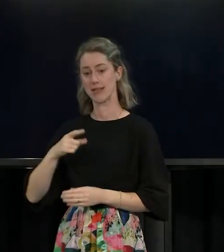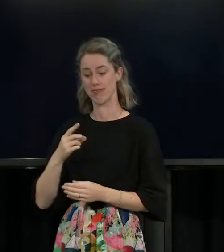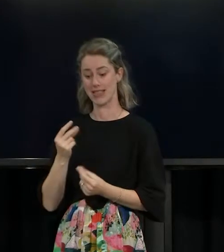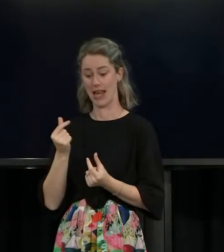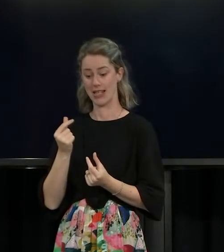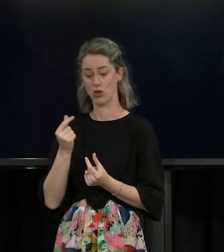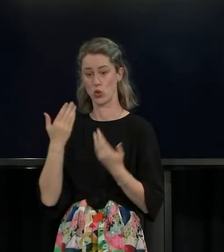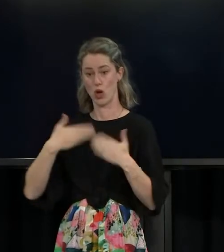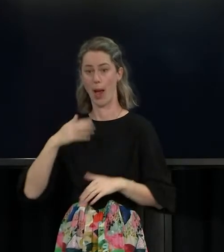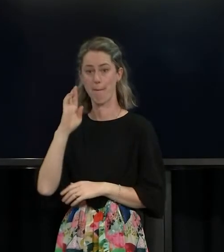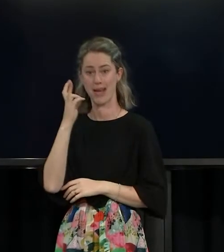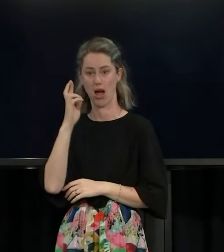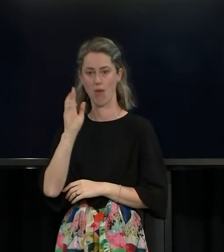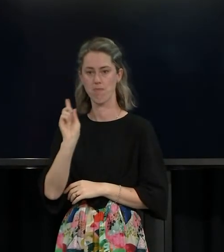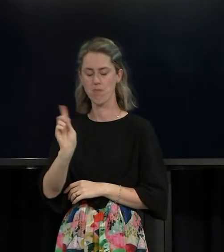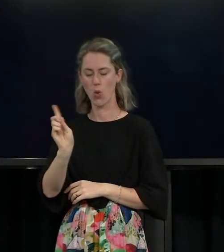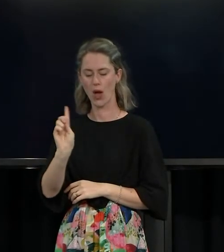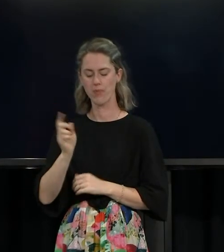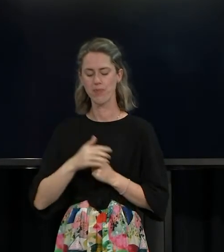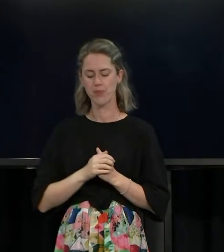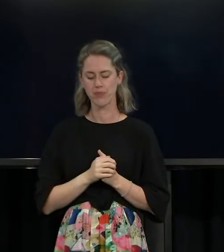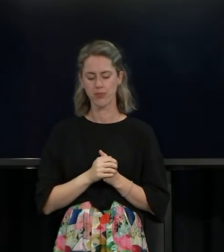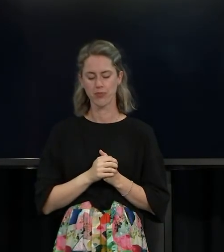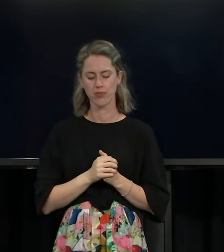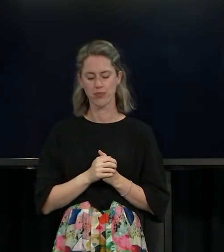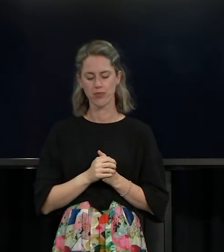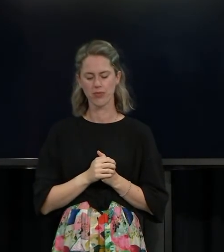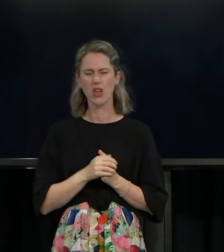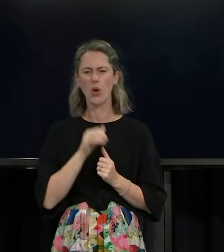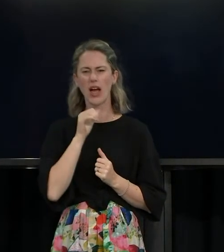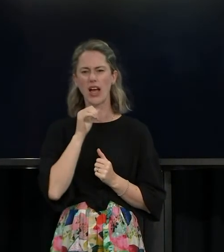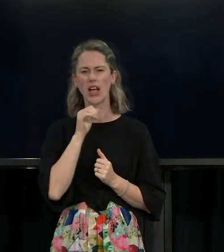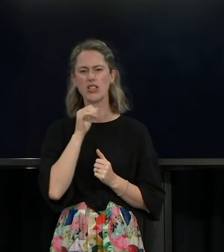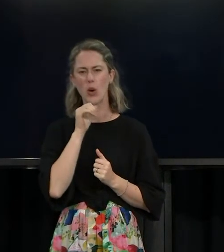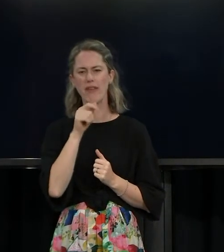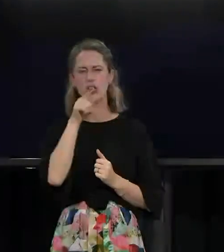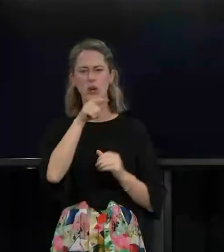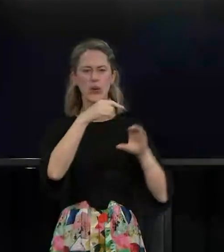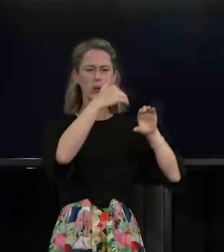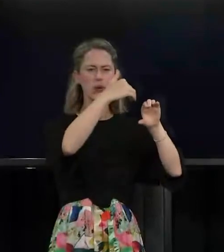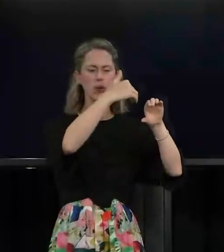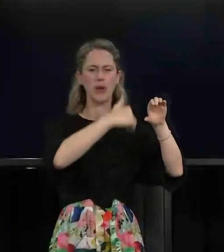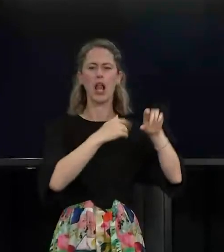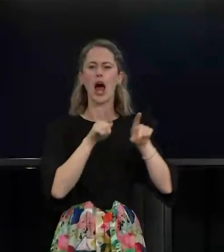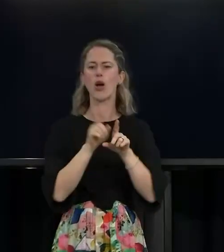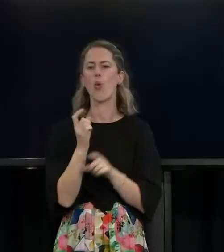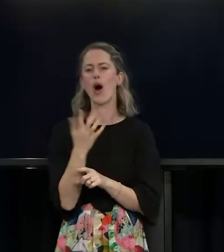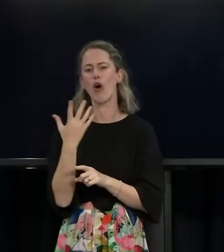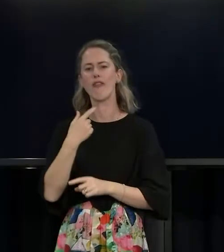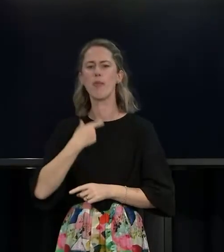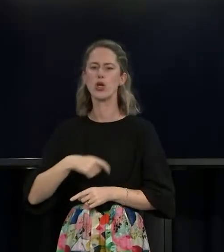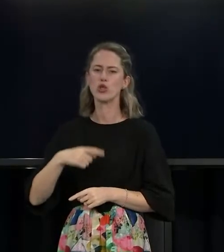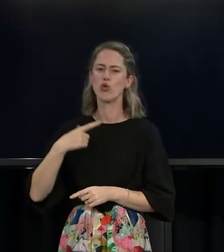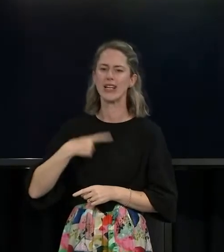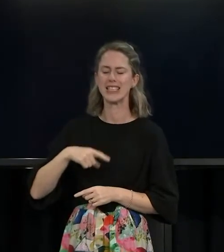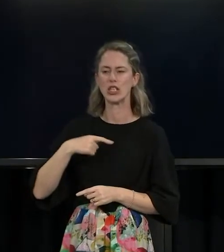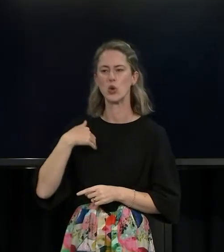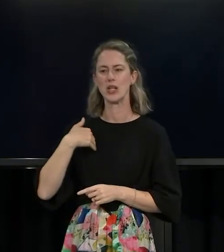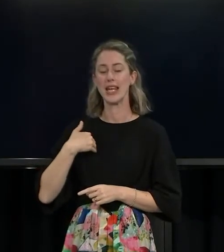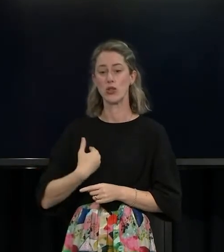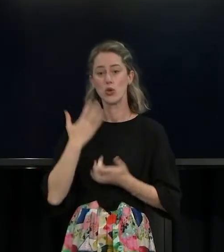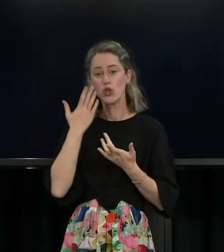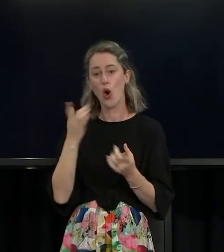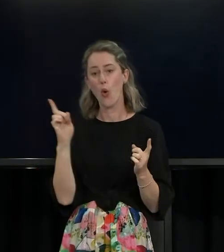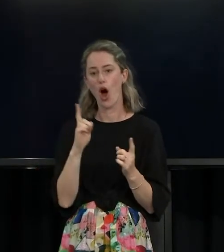from midnight tonight. It is for most people who have to travel across the boundary one-off for personal reasons, and they need a